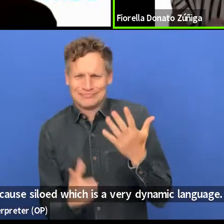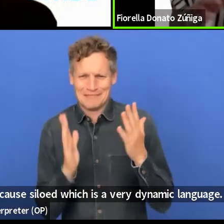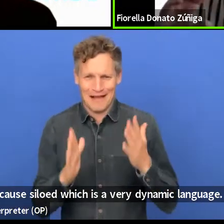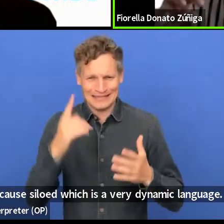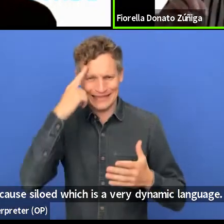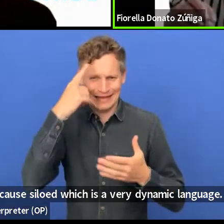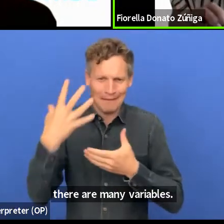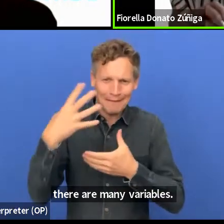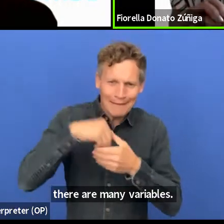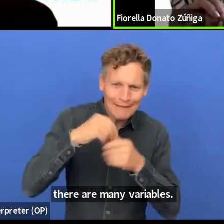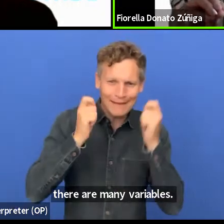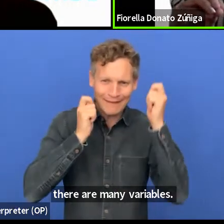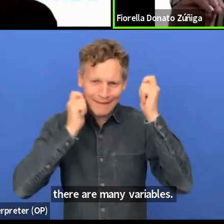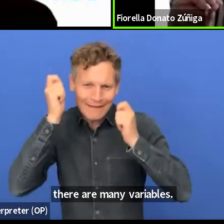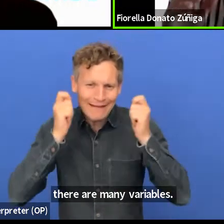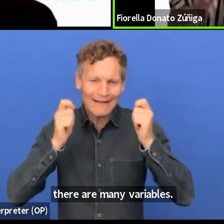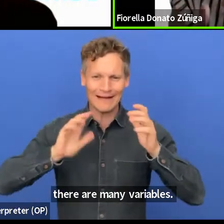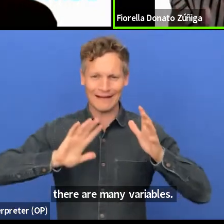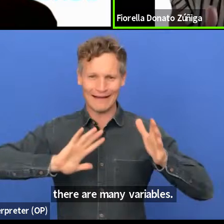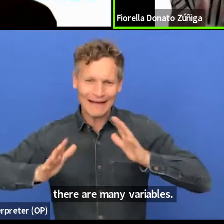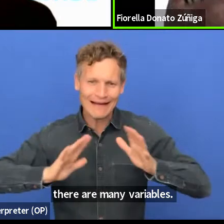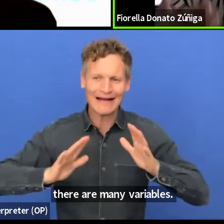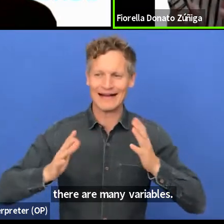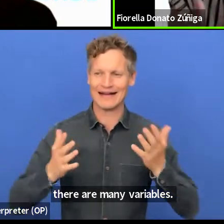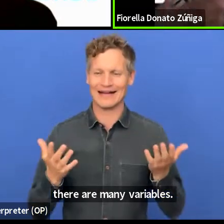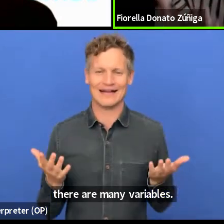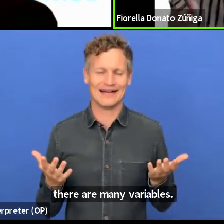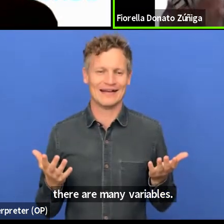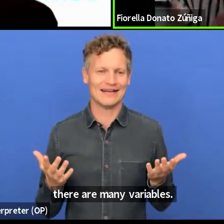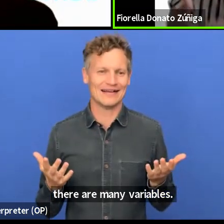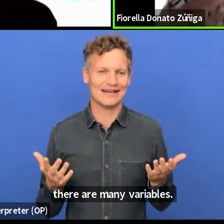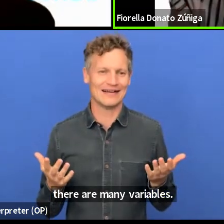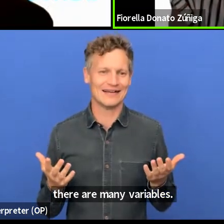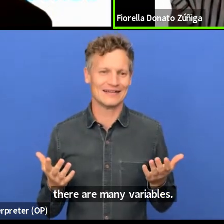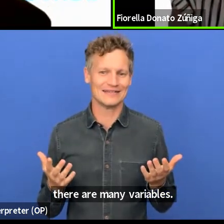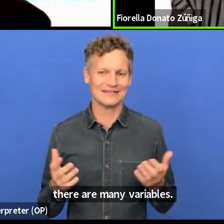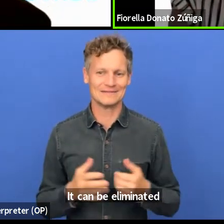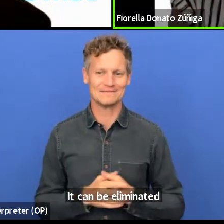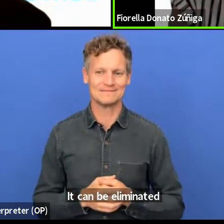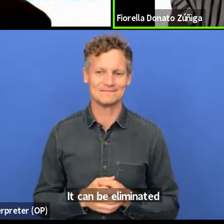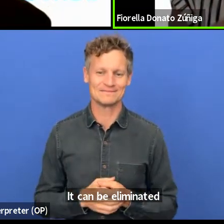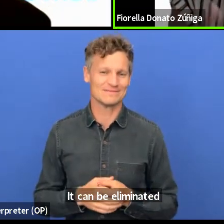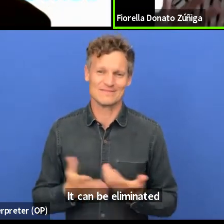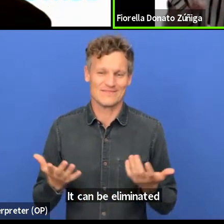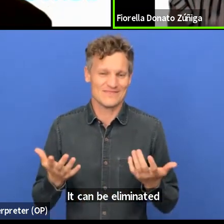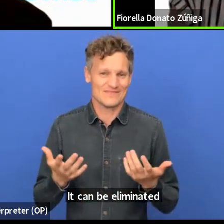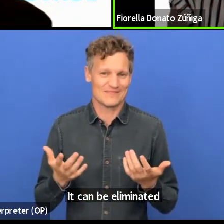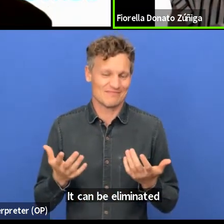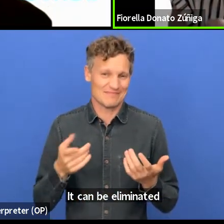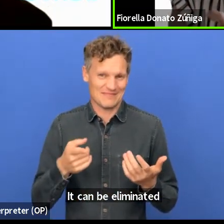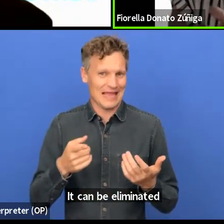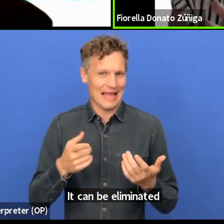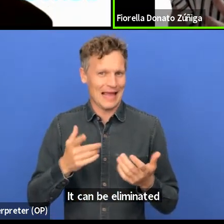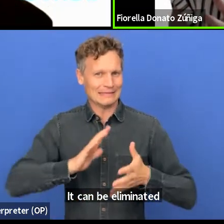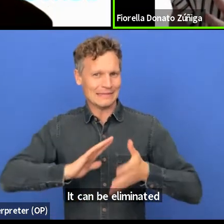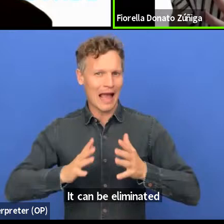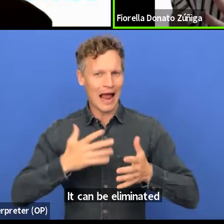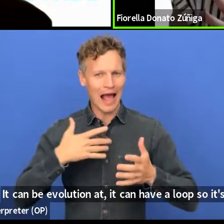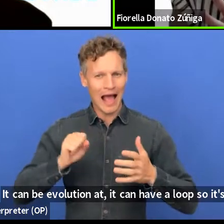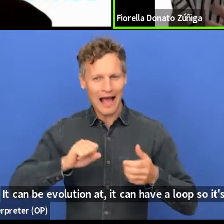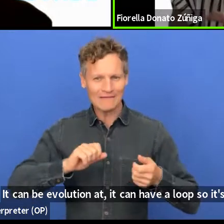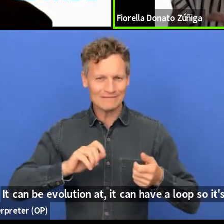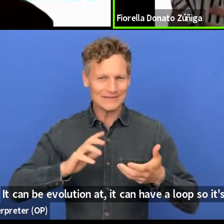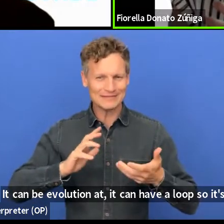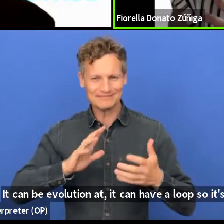account. It can be evolutionary, it can evolve, so you need